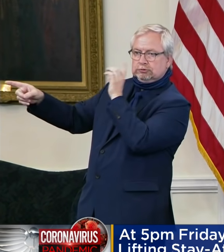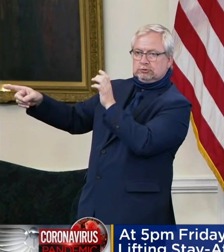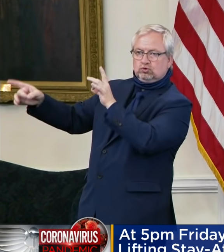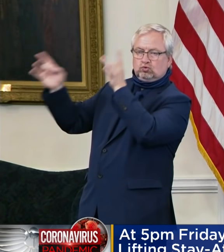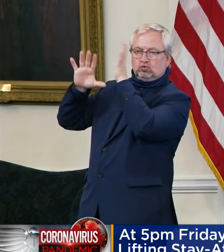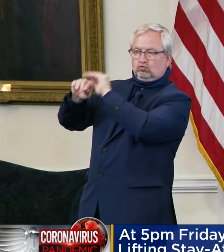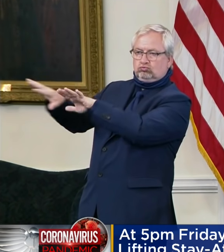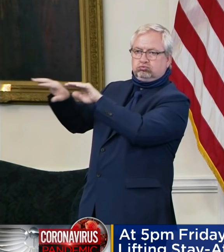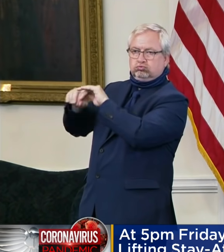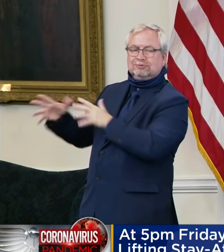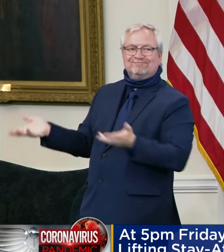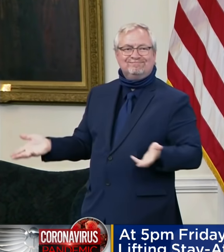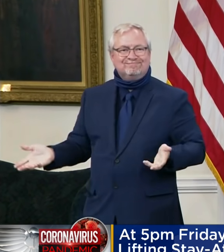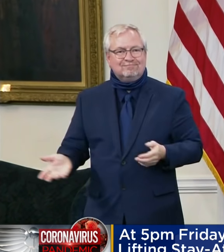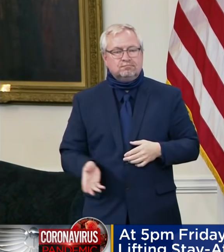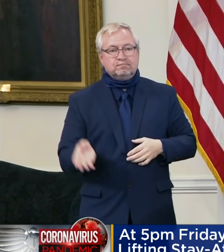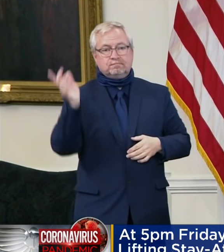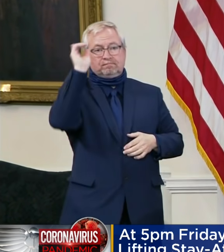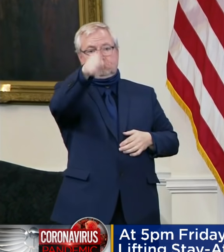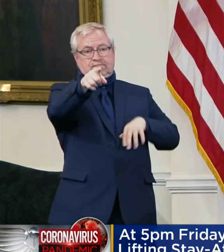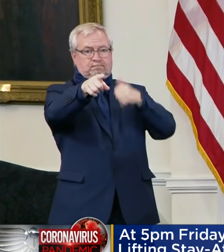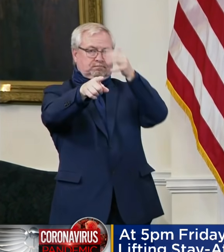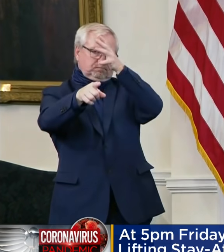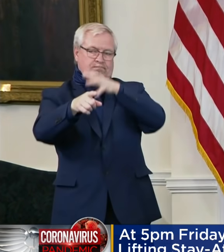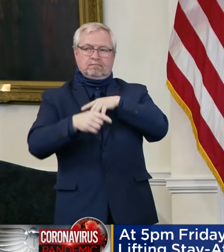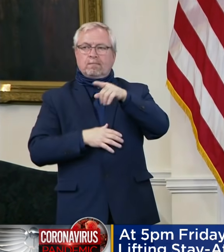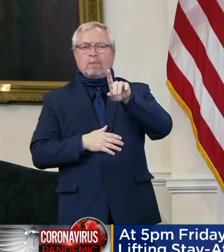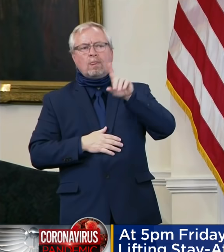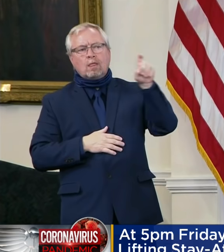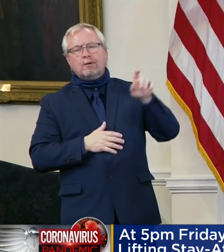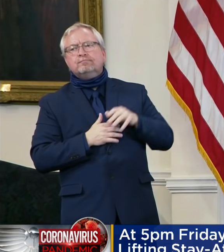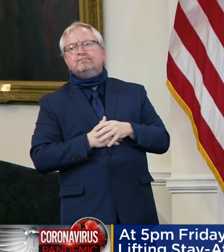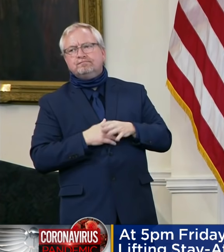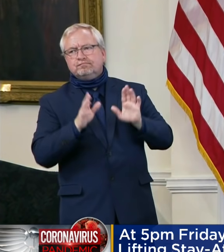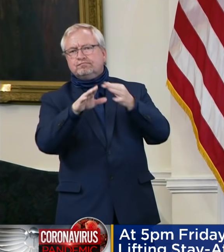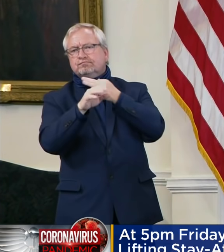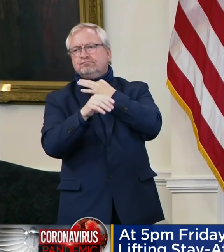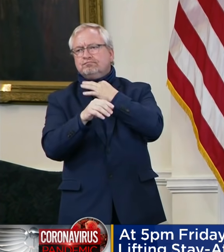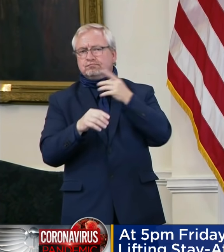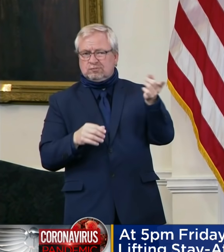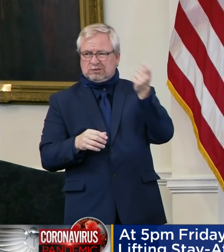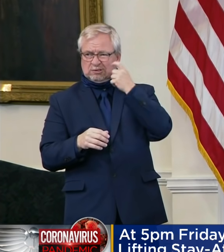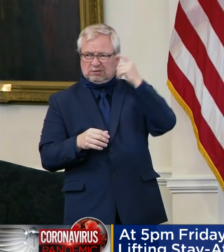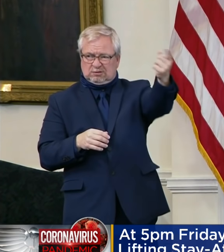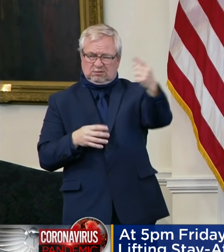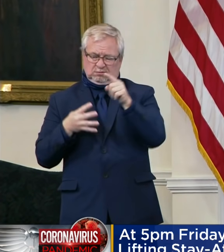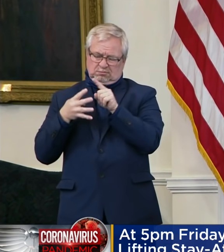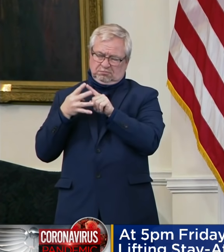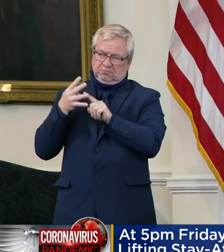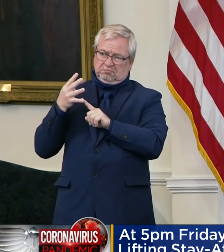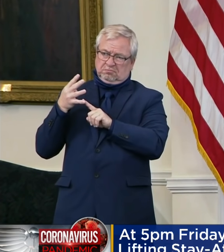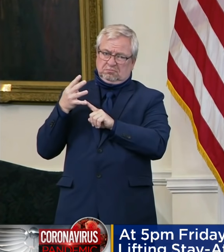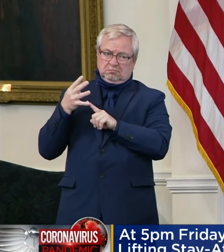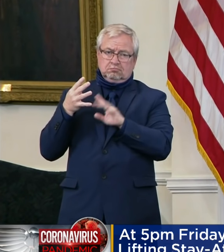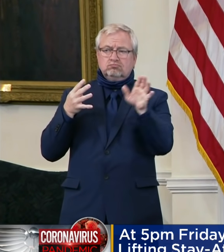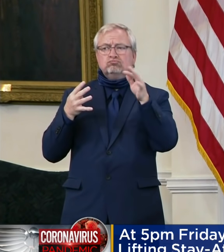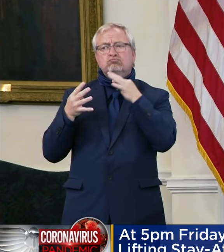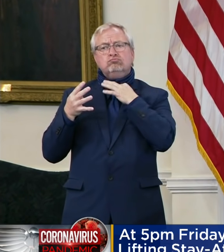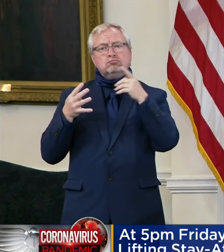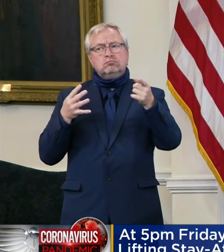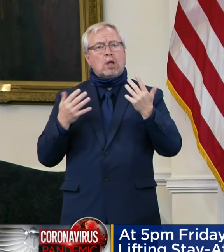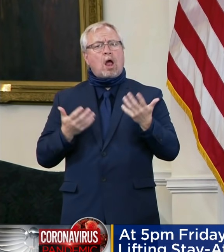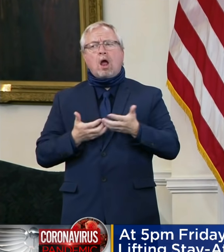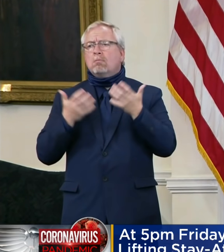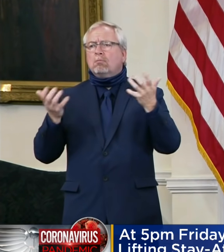those areas, can you tell us how much talks with Virginia officials and District of Columbia officials played